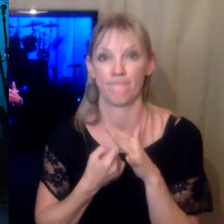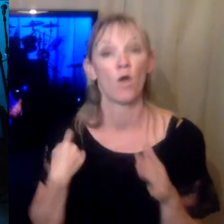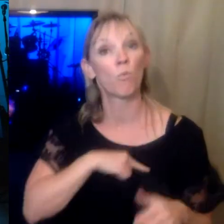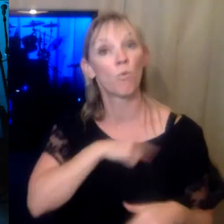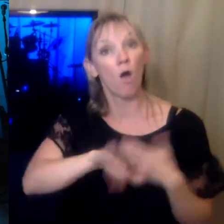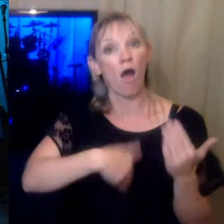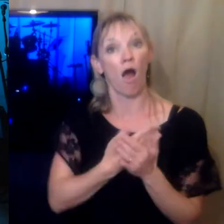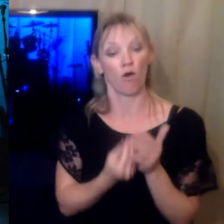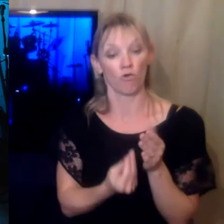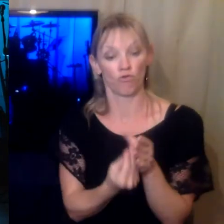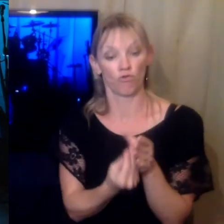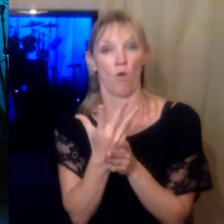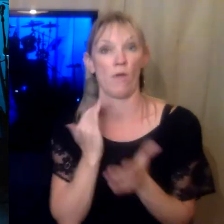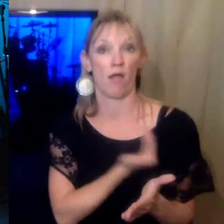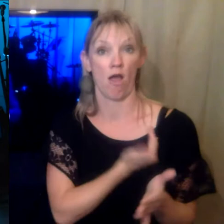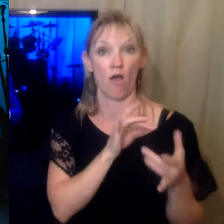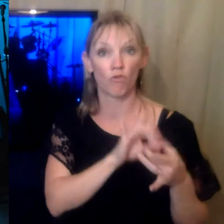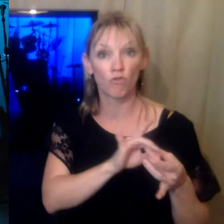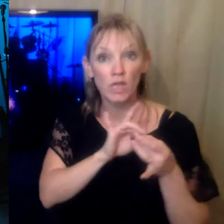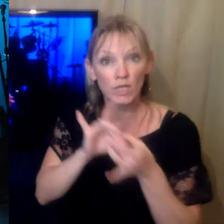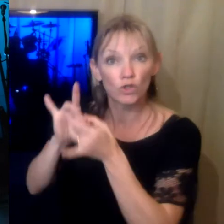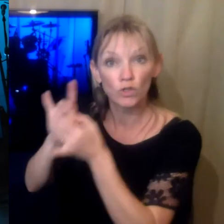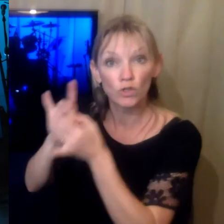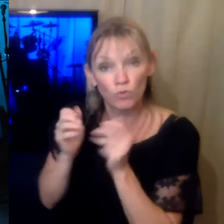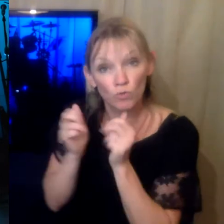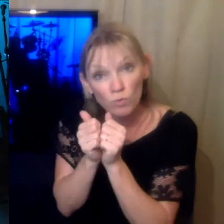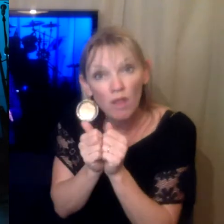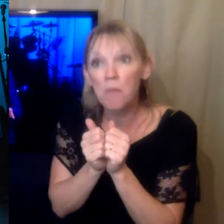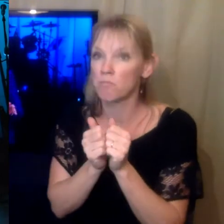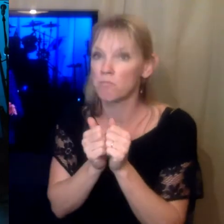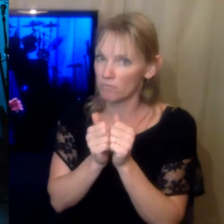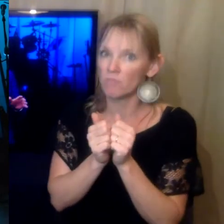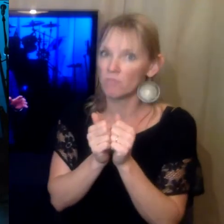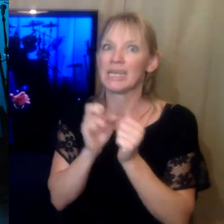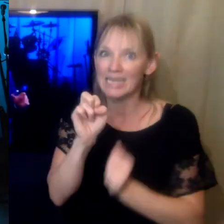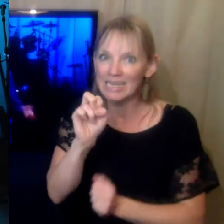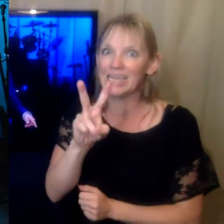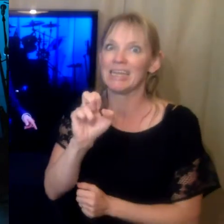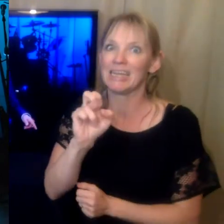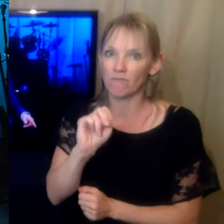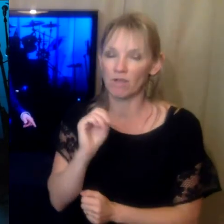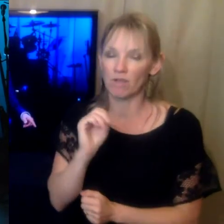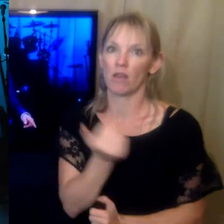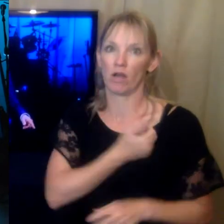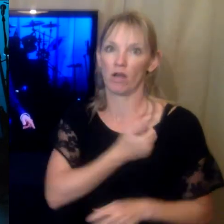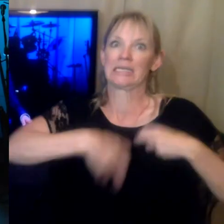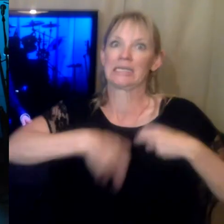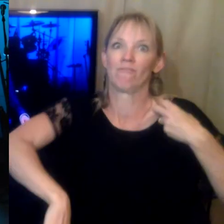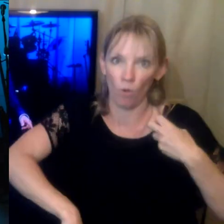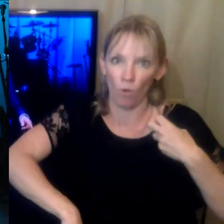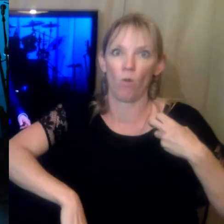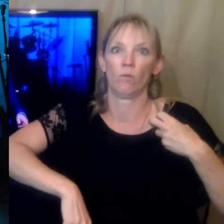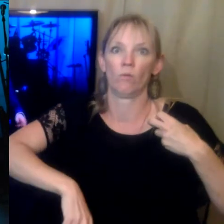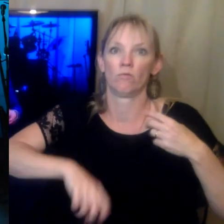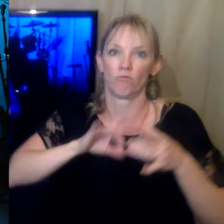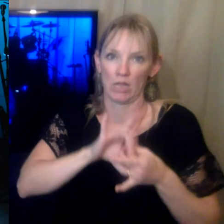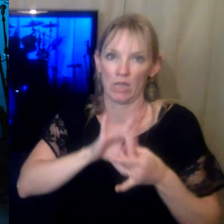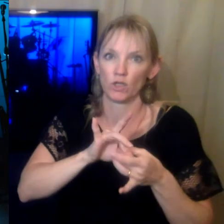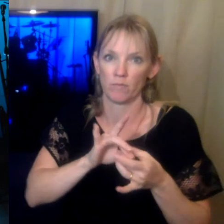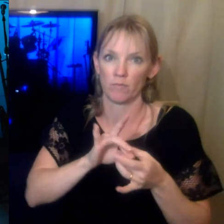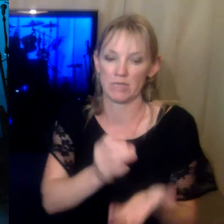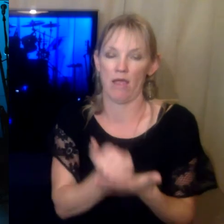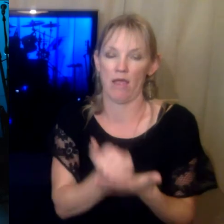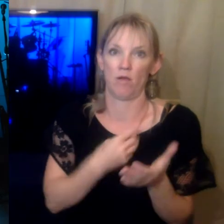our relationships together, even the most difficult or troubled ones. Okay?